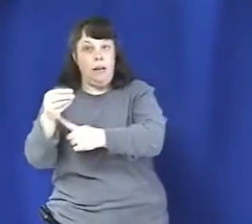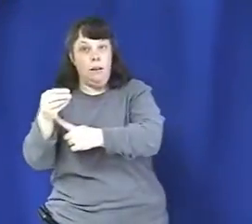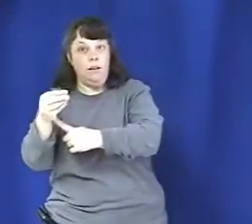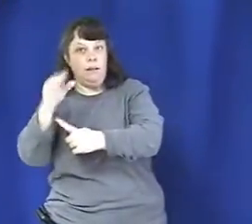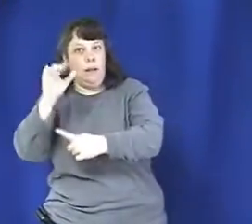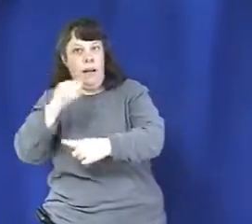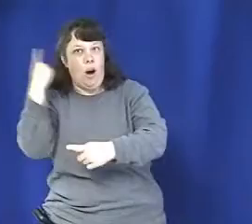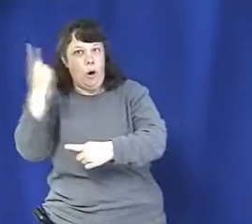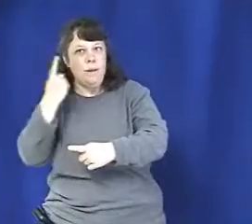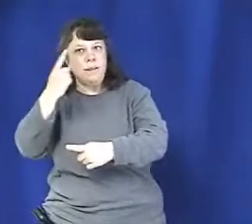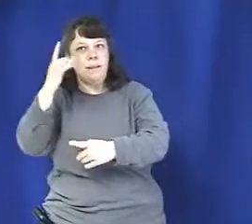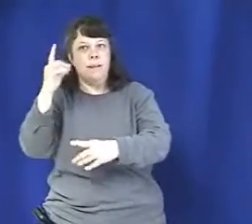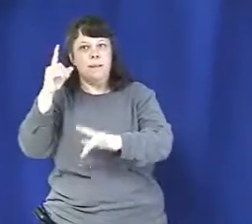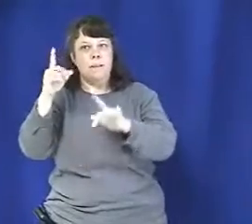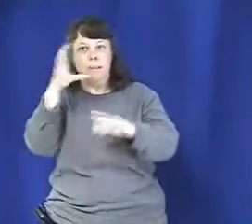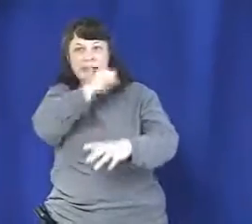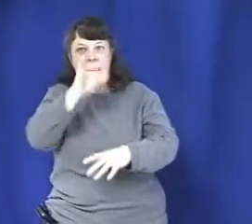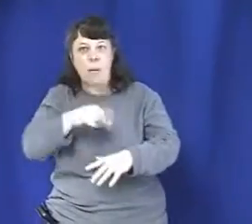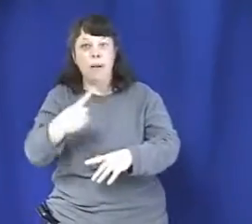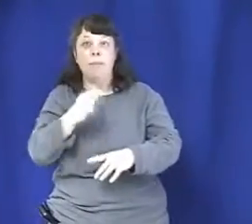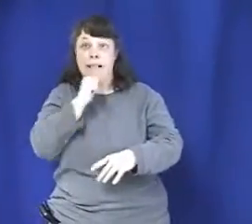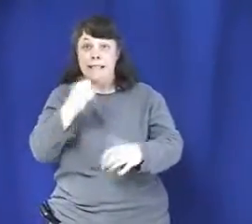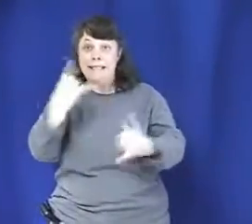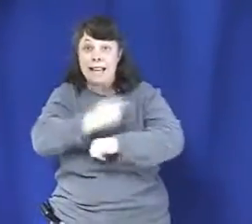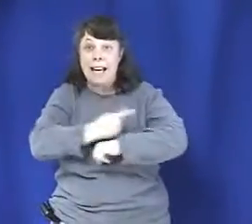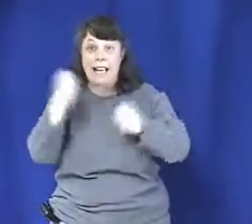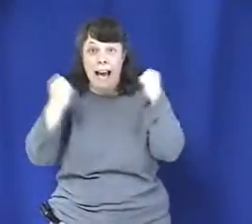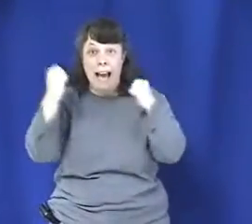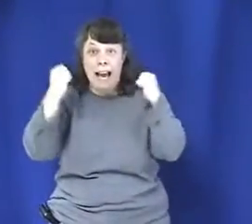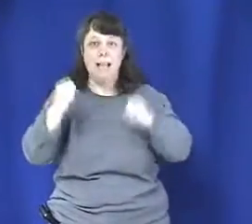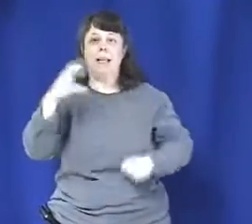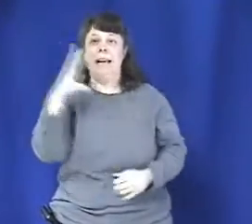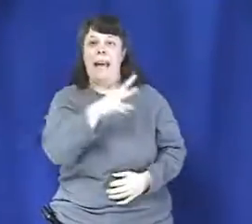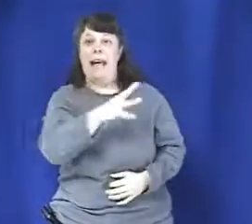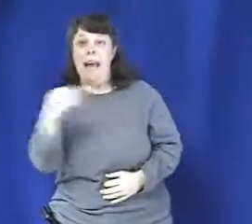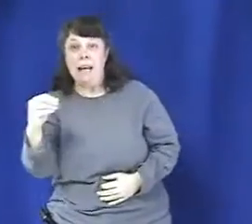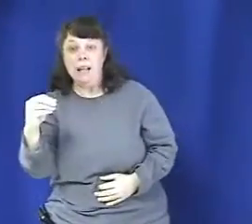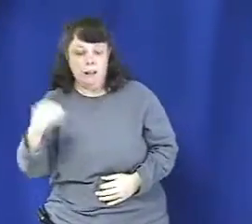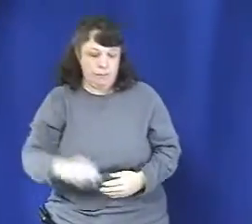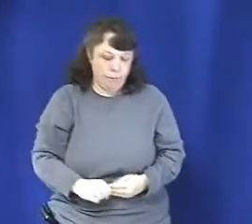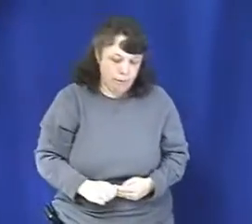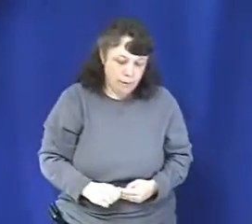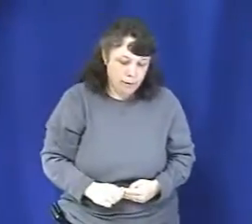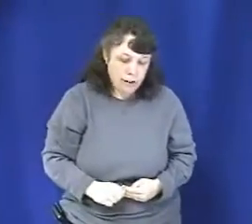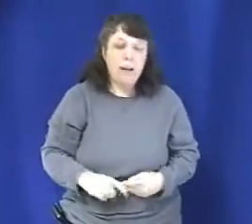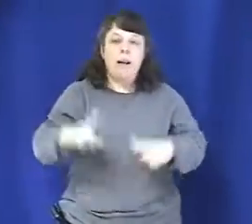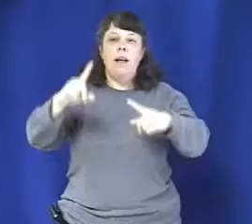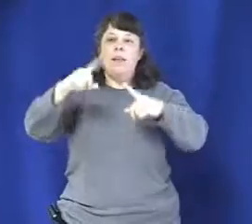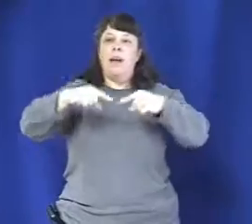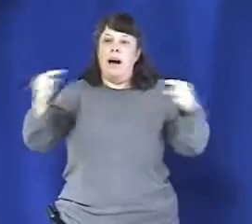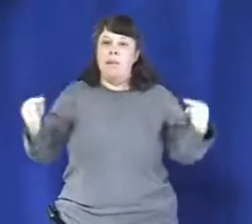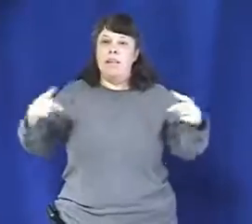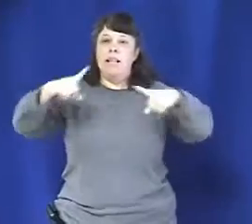And, I always miss that one, but I didn't today. Yay! And, the opposite